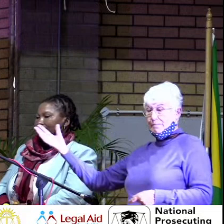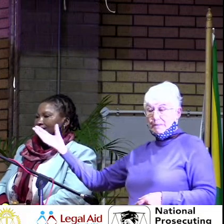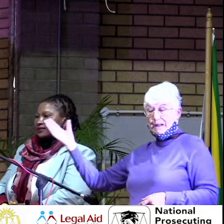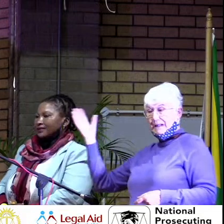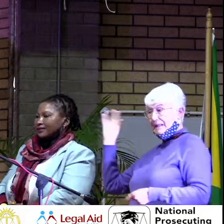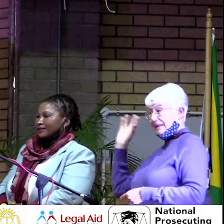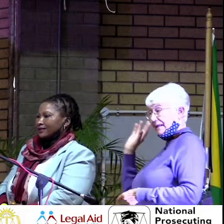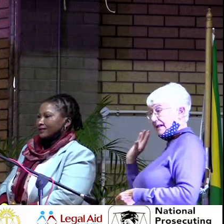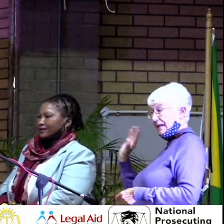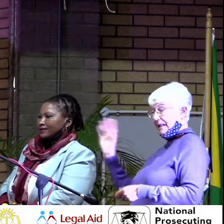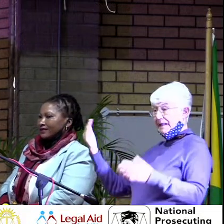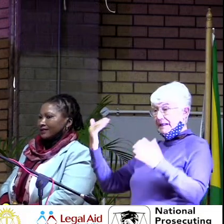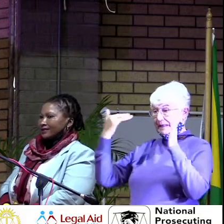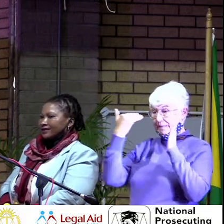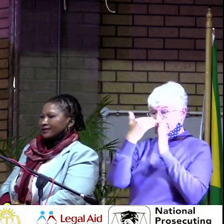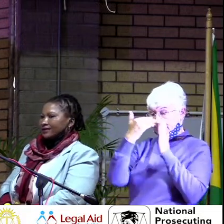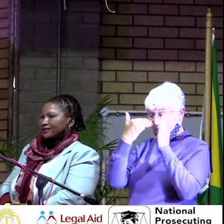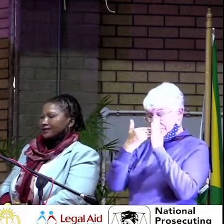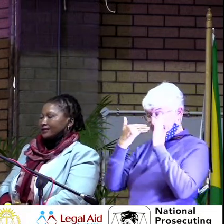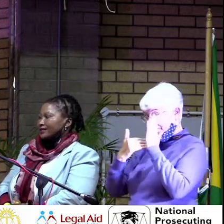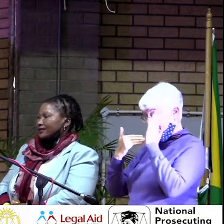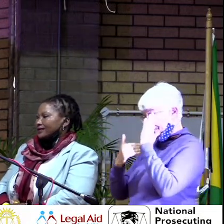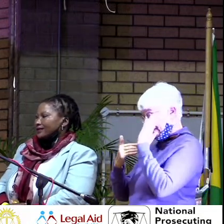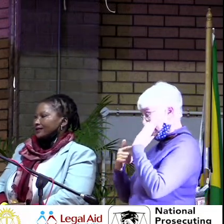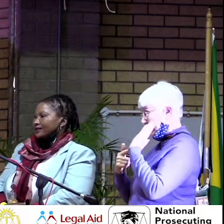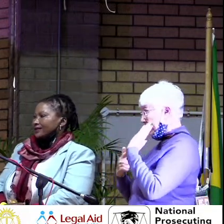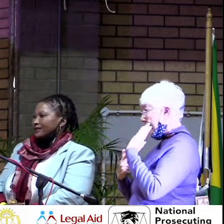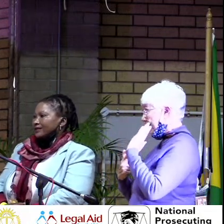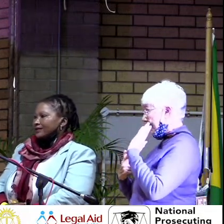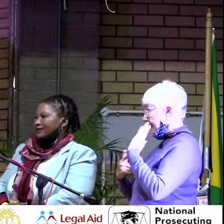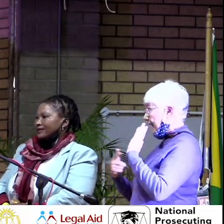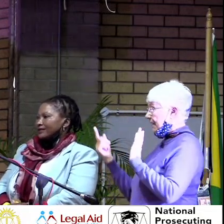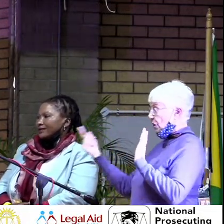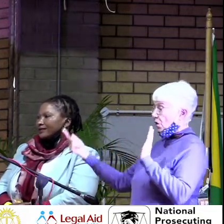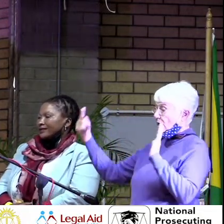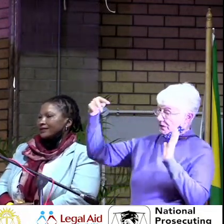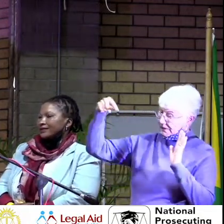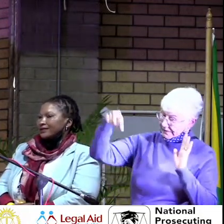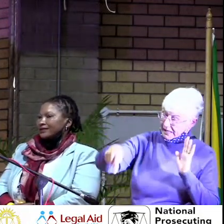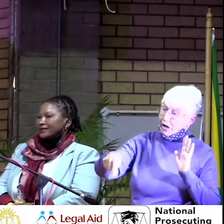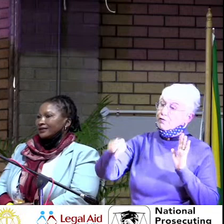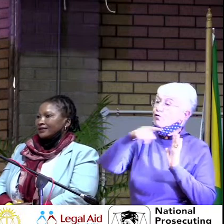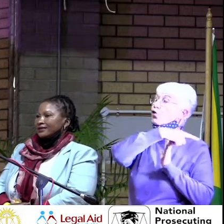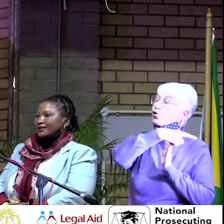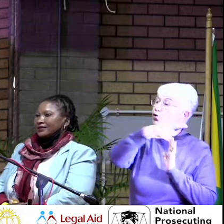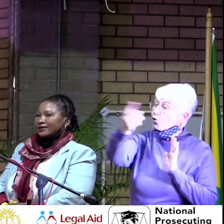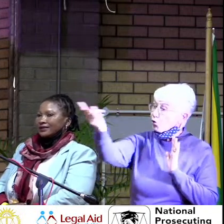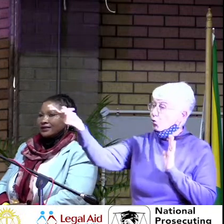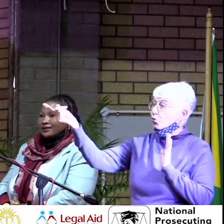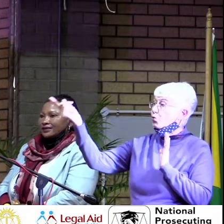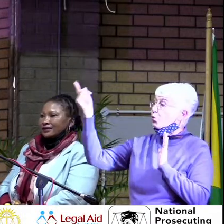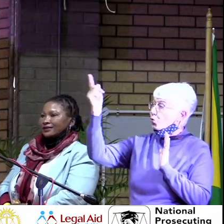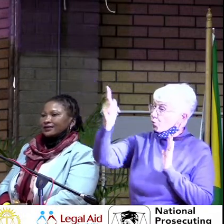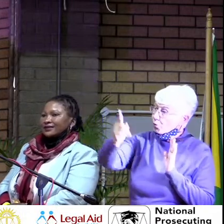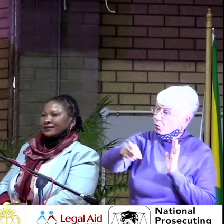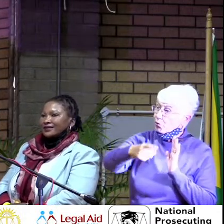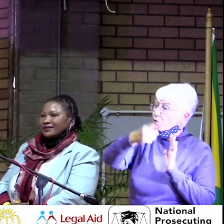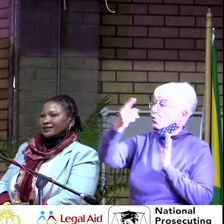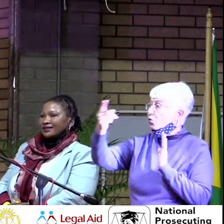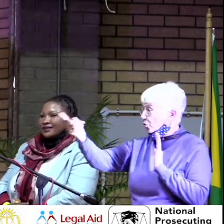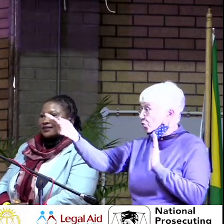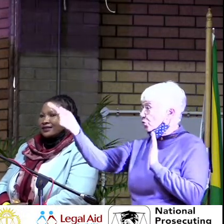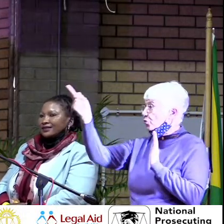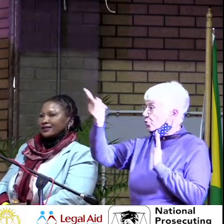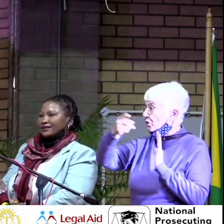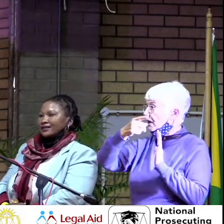with the program itself, GBV, we are here for you. We are here for you, community of Delft.